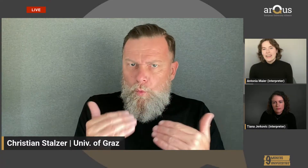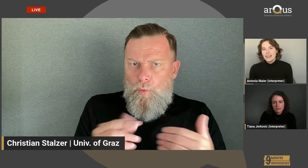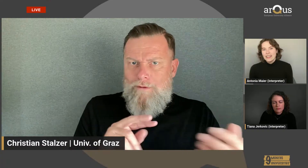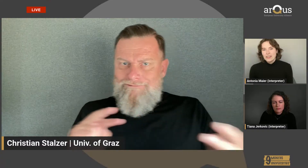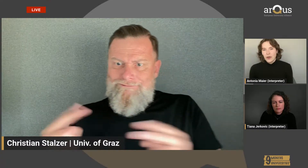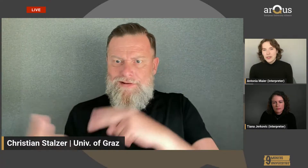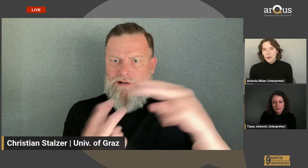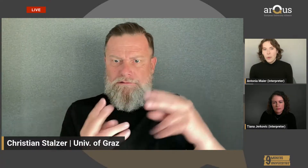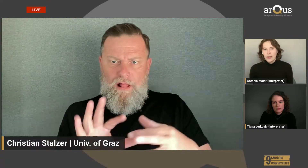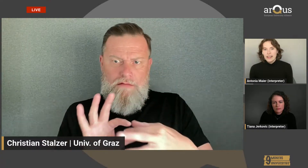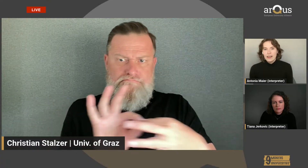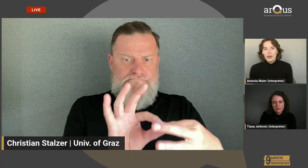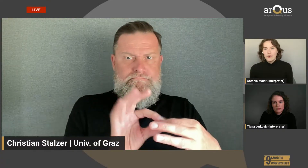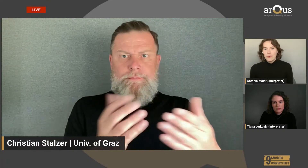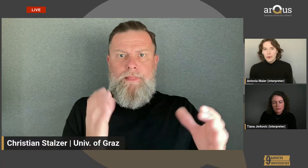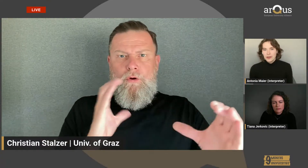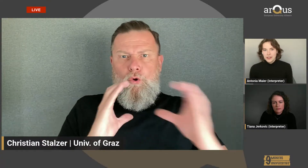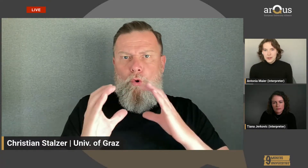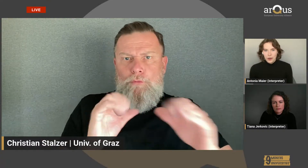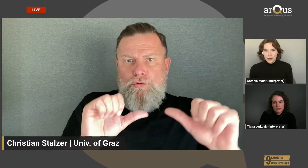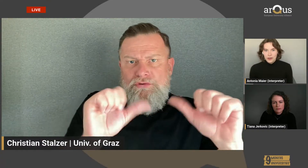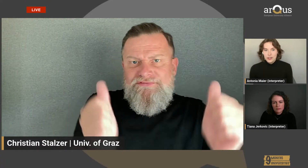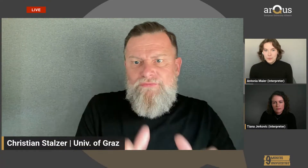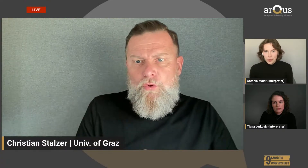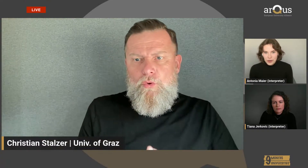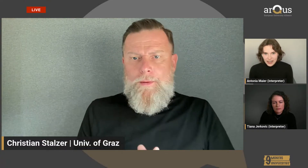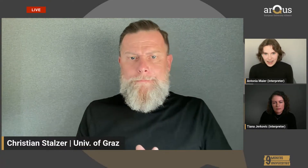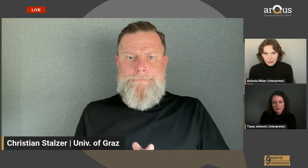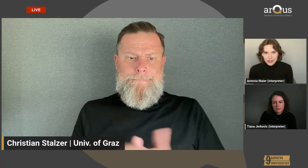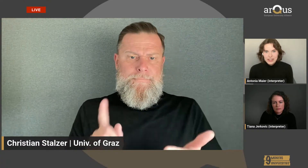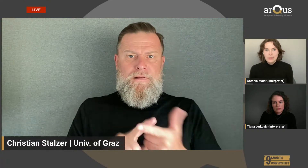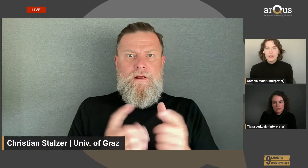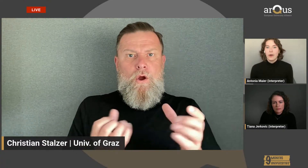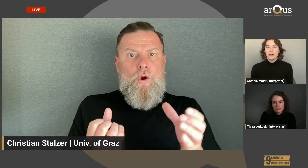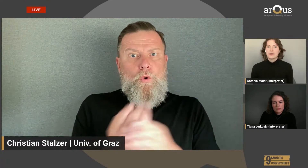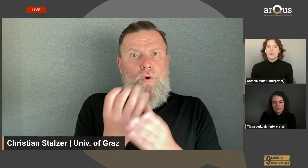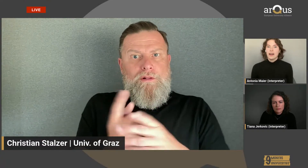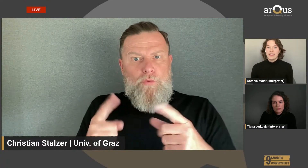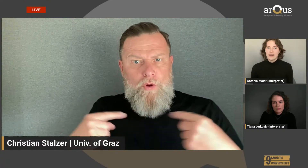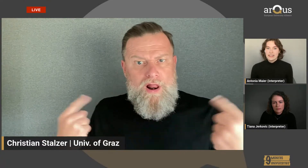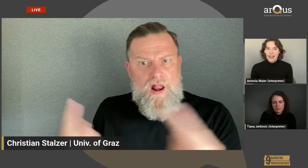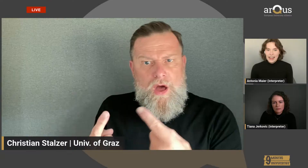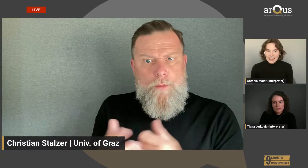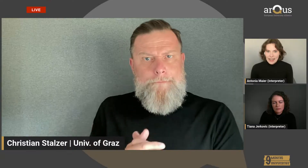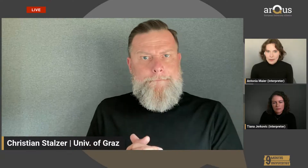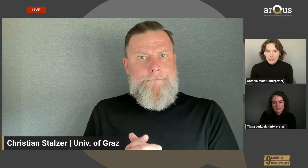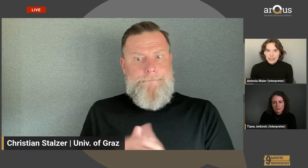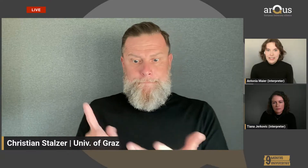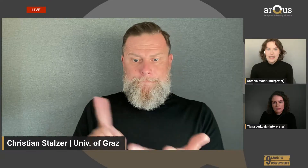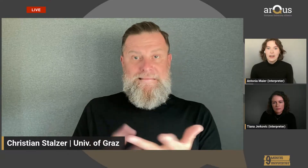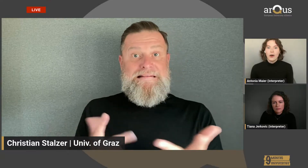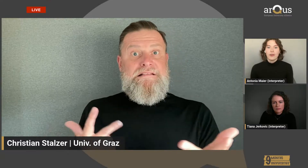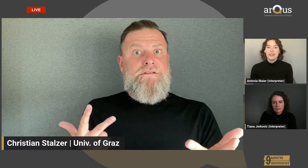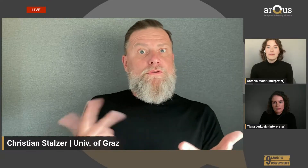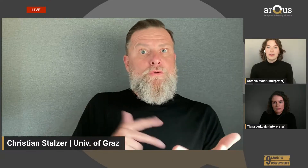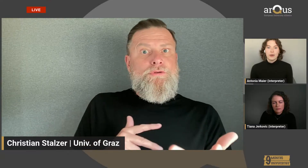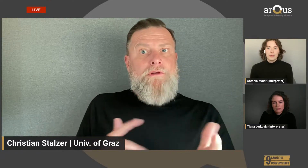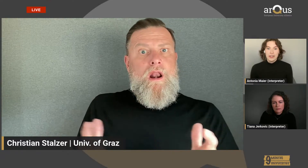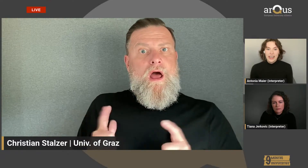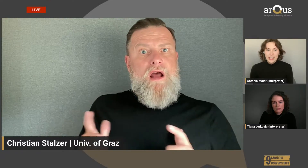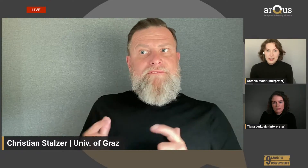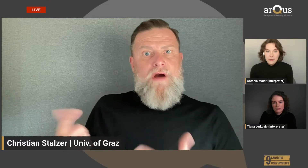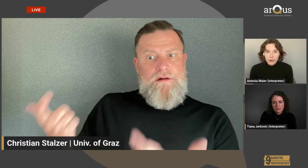that is not only focused on spoken languages, but also on signed languages, on